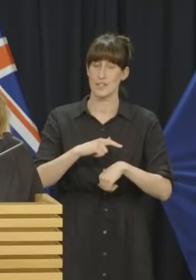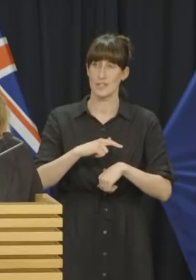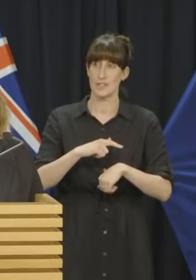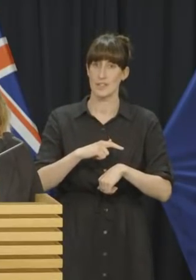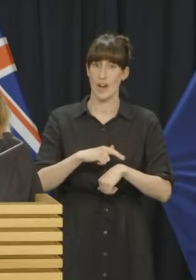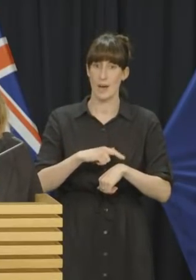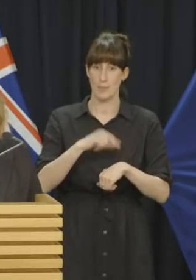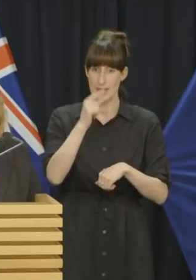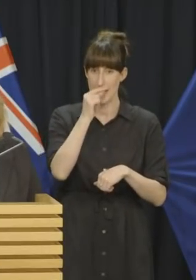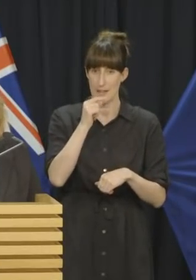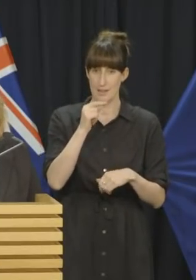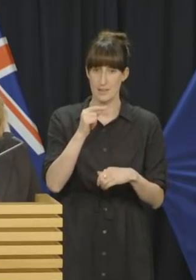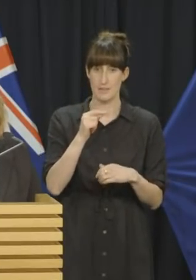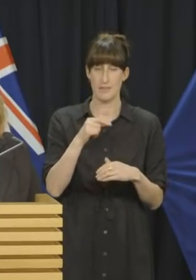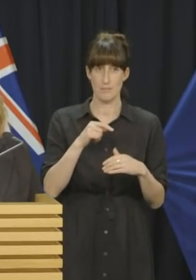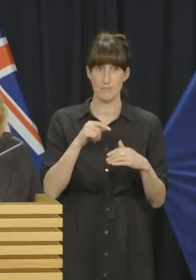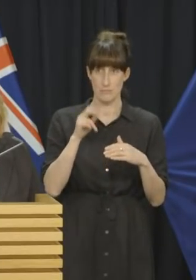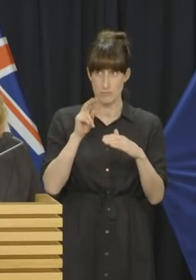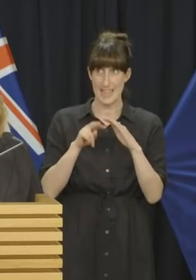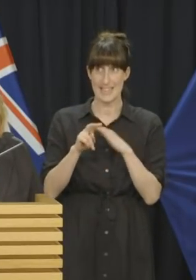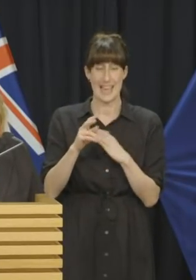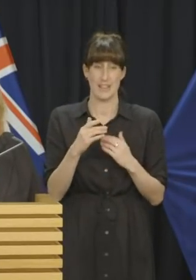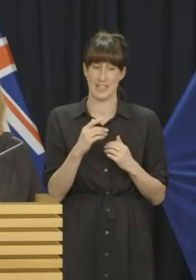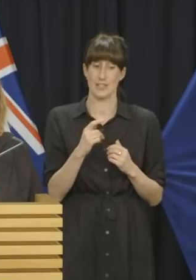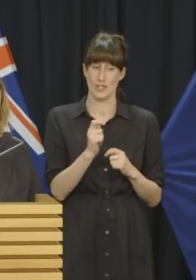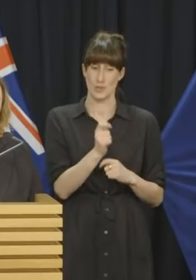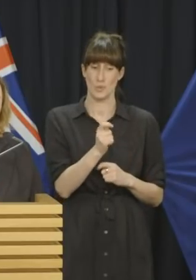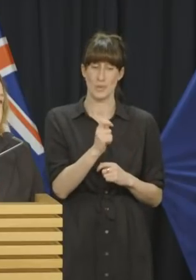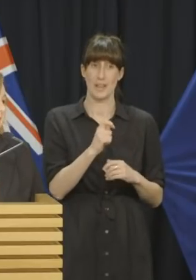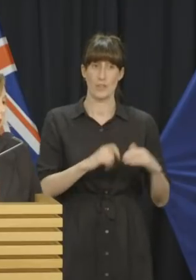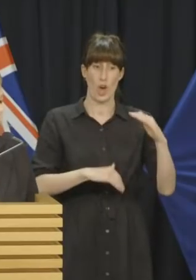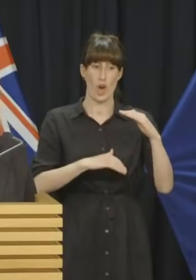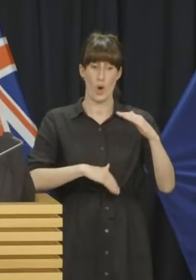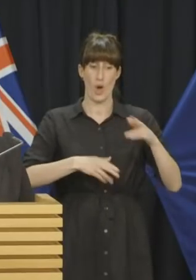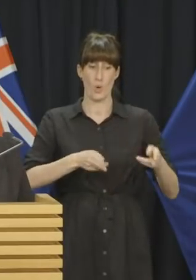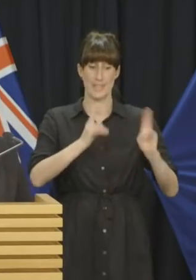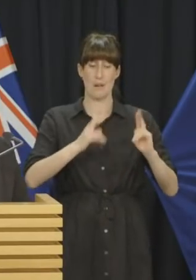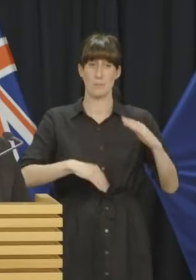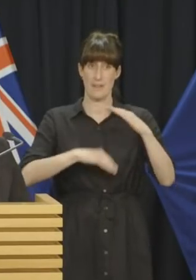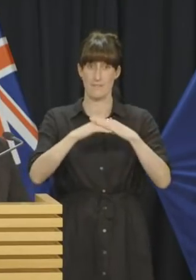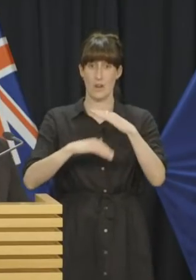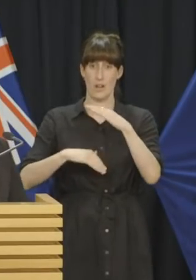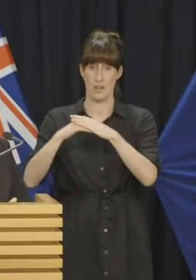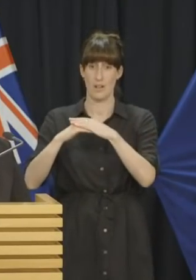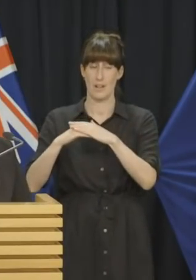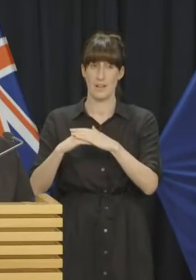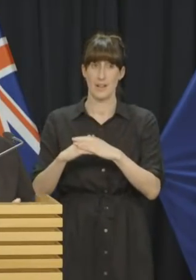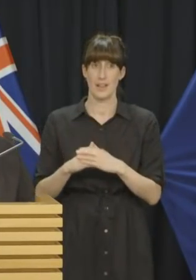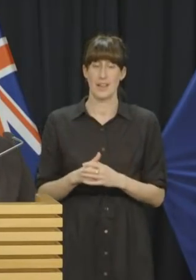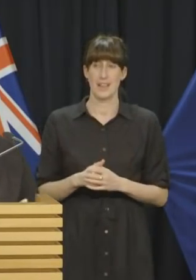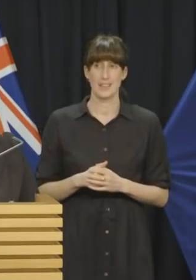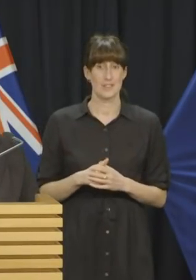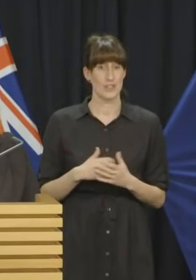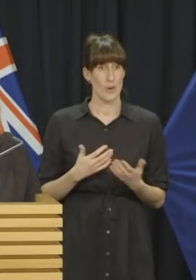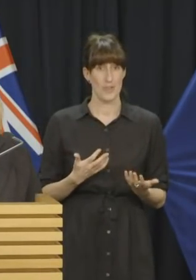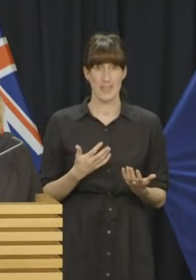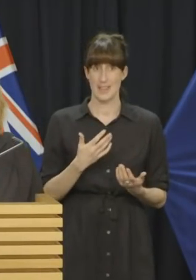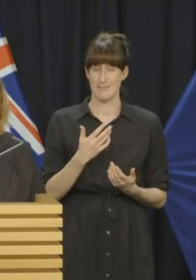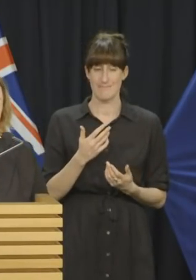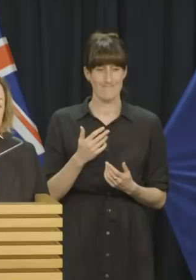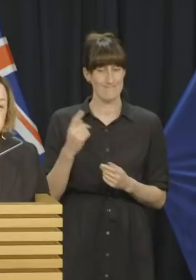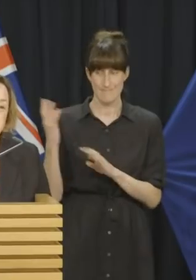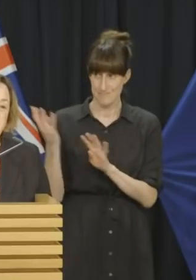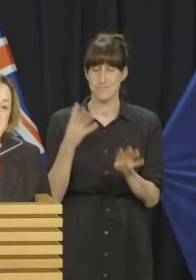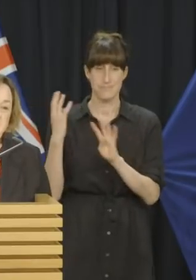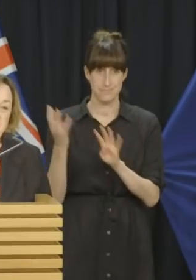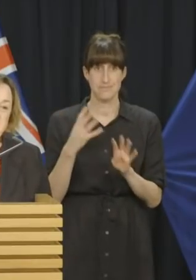example, today, that there are 434 people incoming into a facility, and we see that